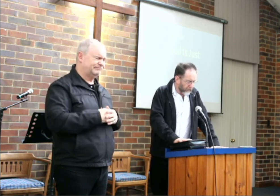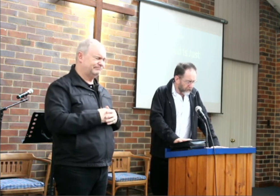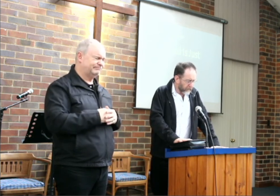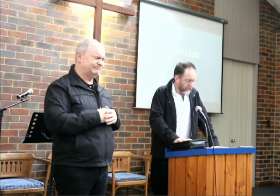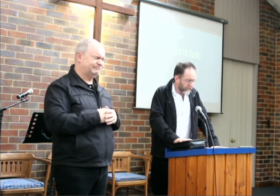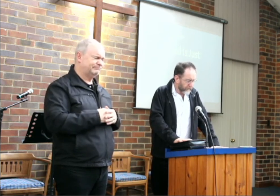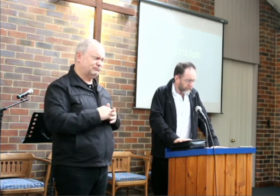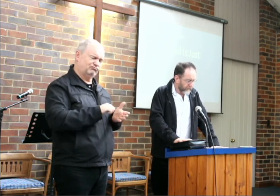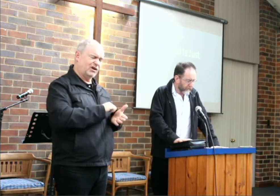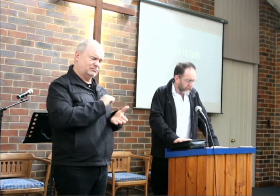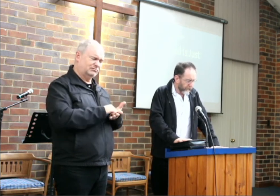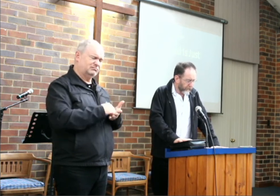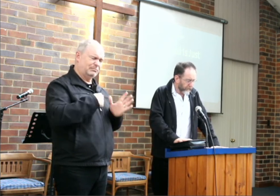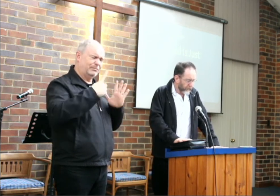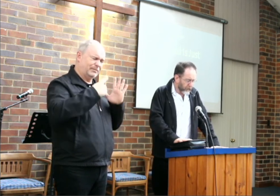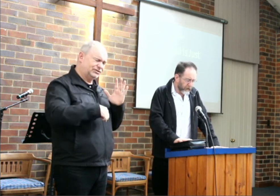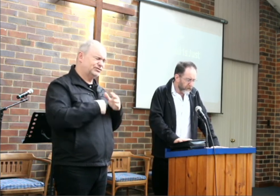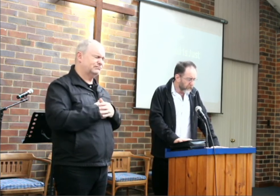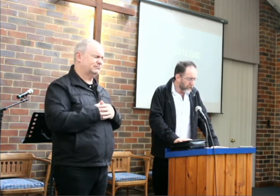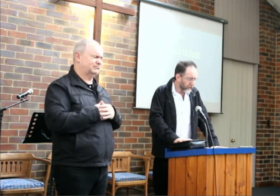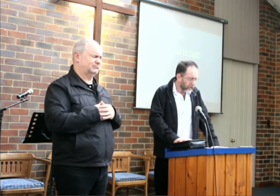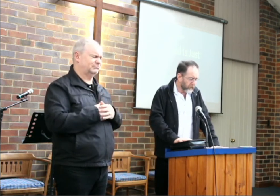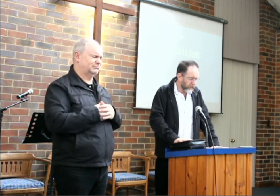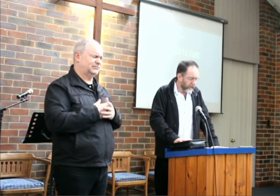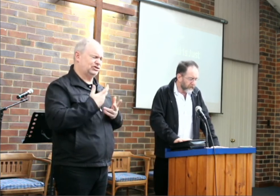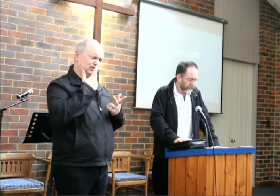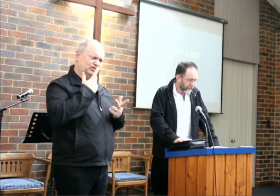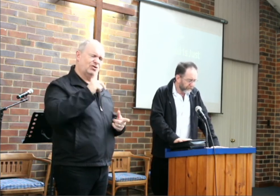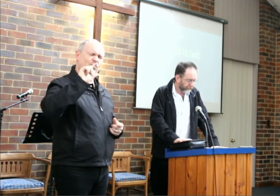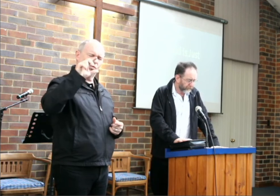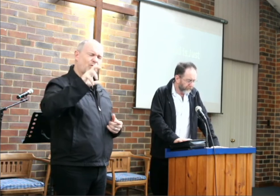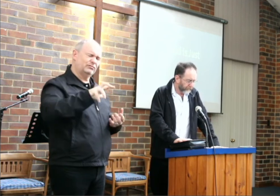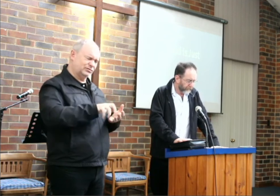is due. It shows and reveals your justice.